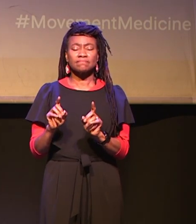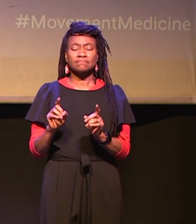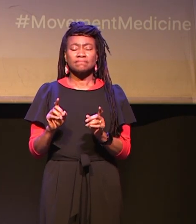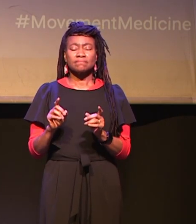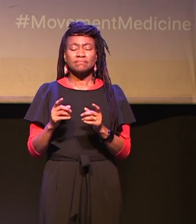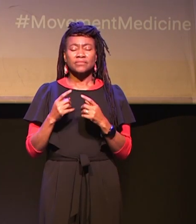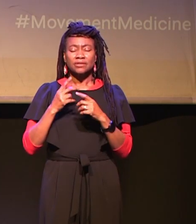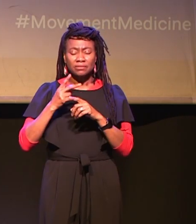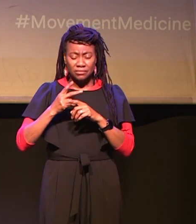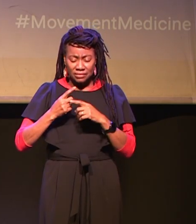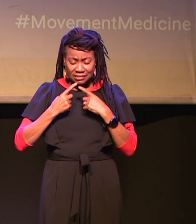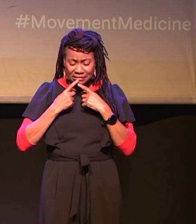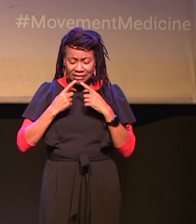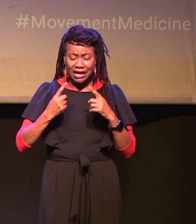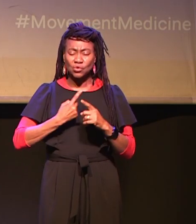Say it to yourself